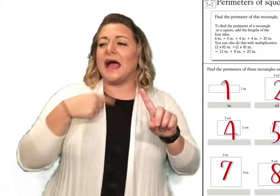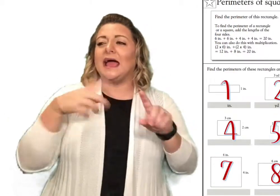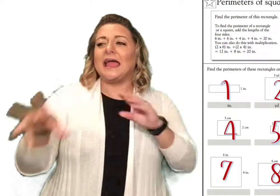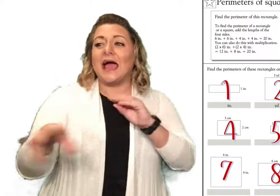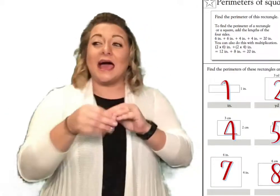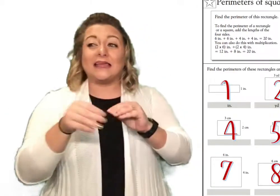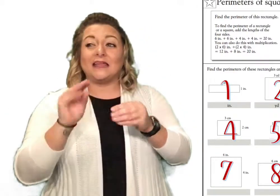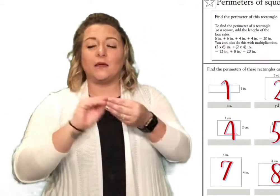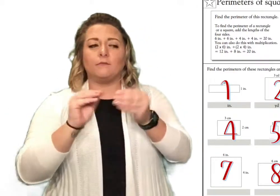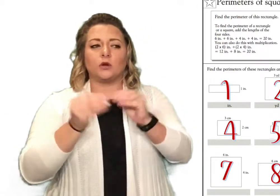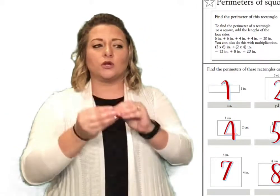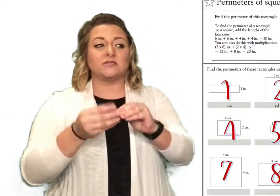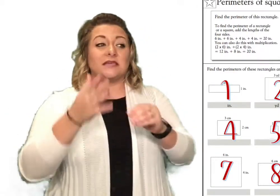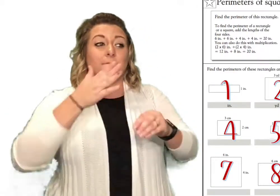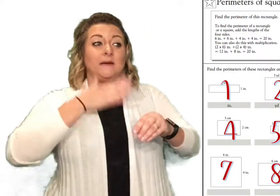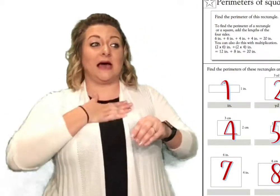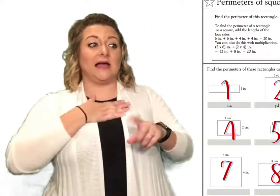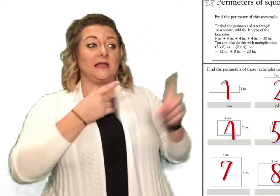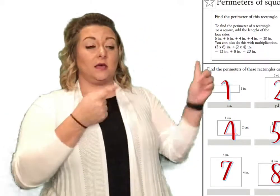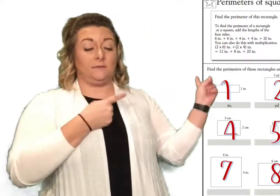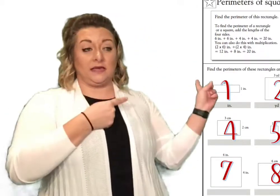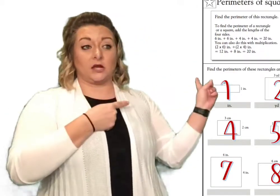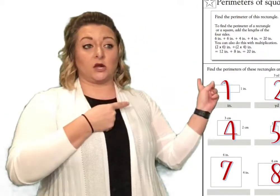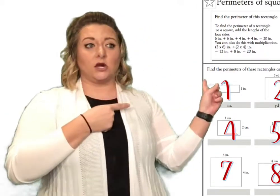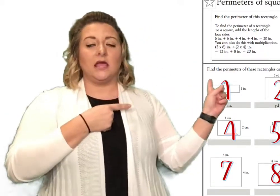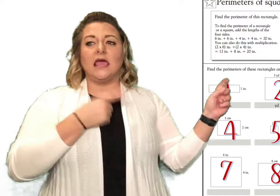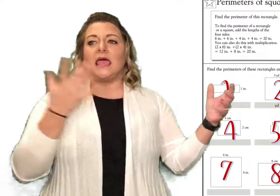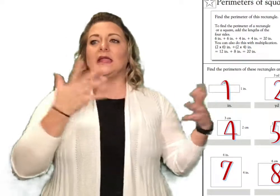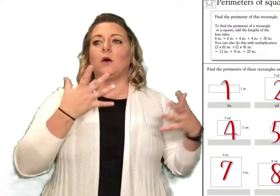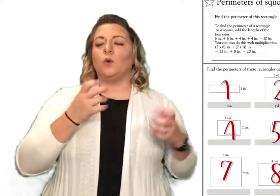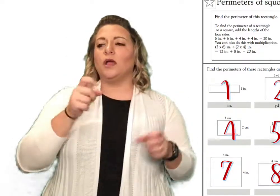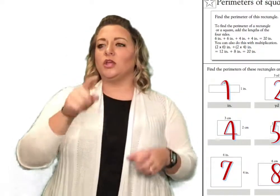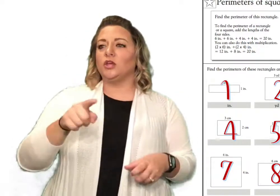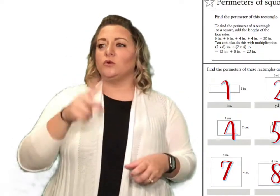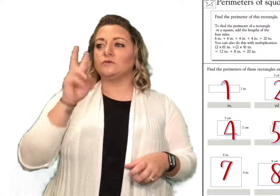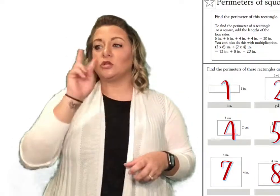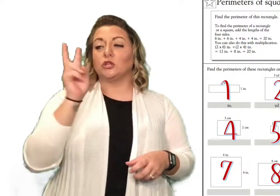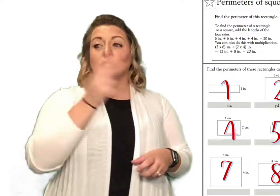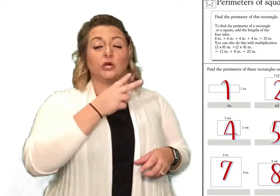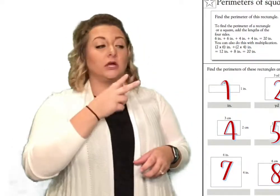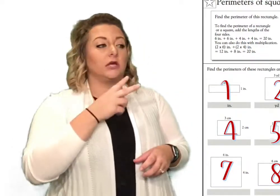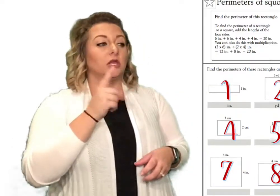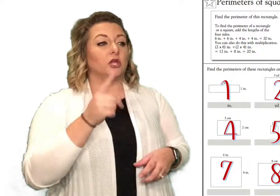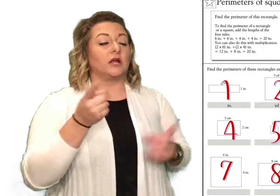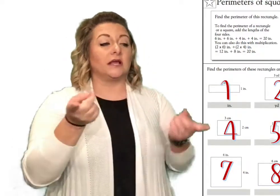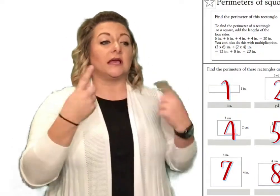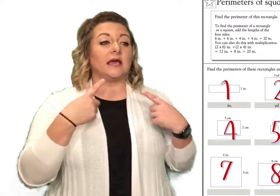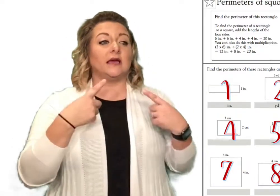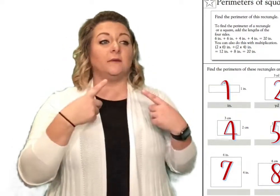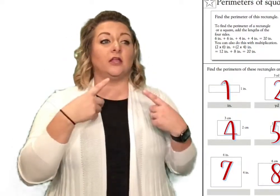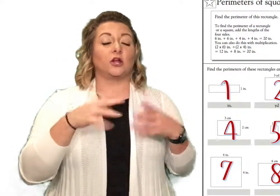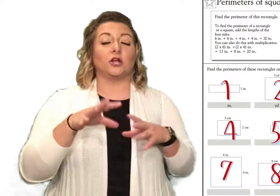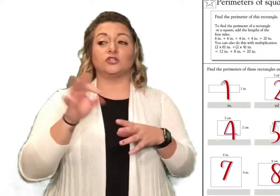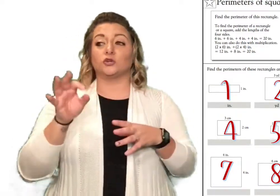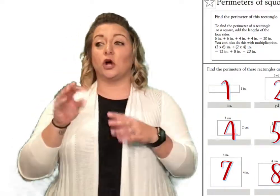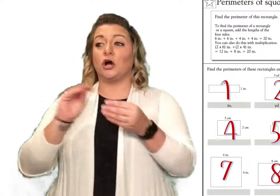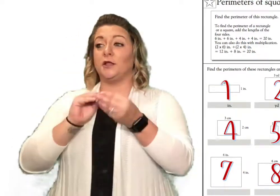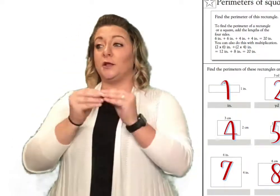I added numbers to mine up here, and I want you to look. You're going to come and you're going to draw a